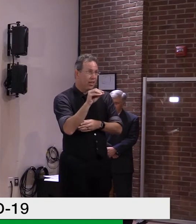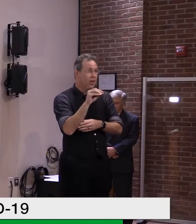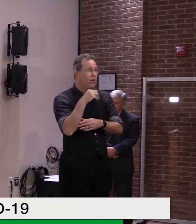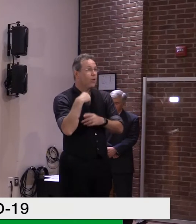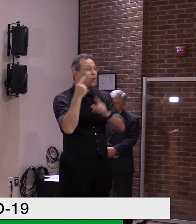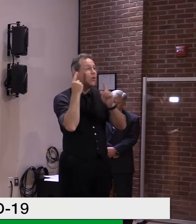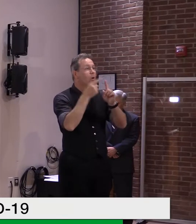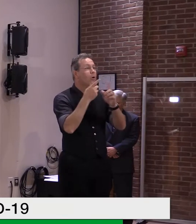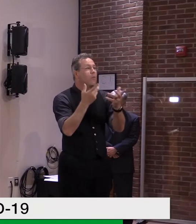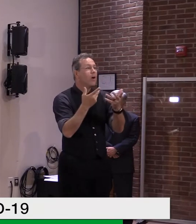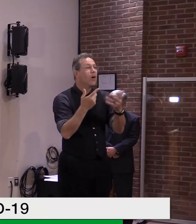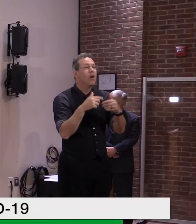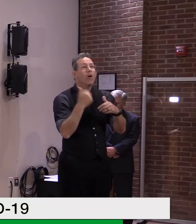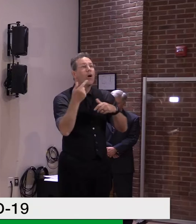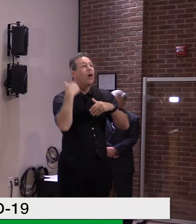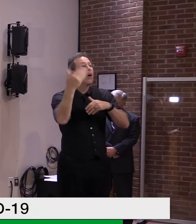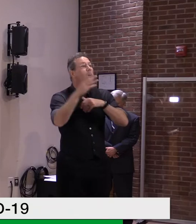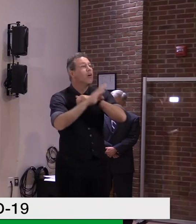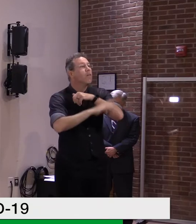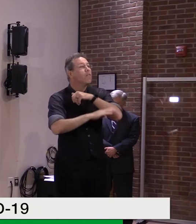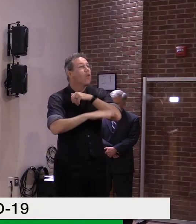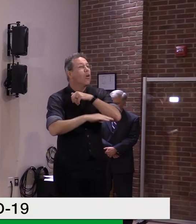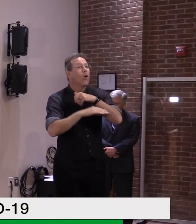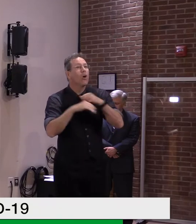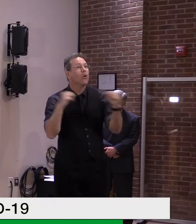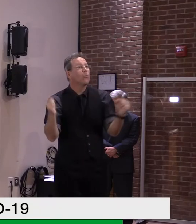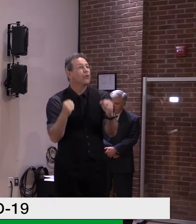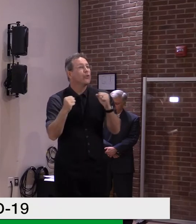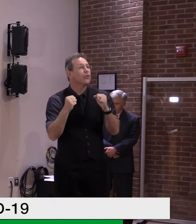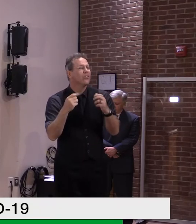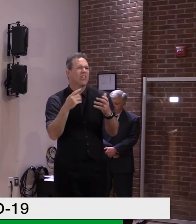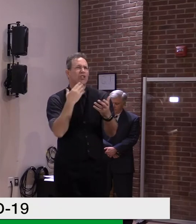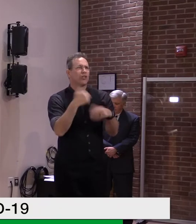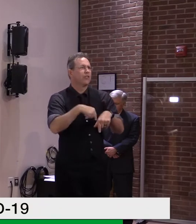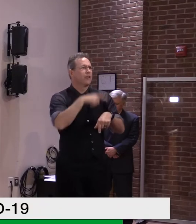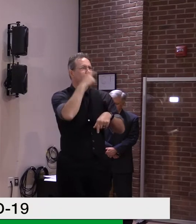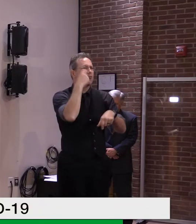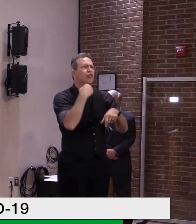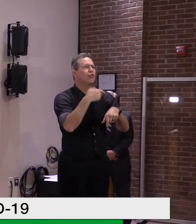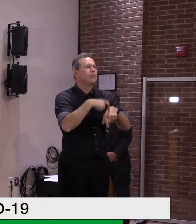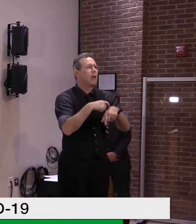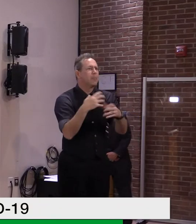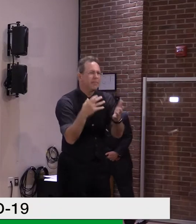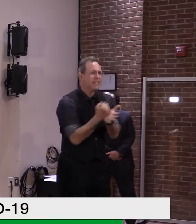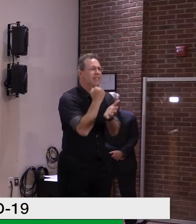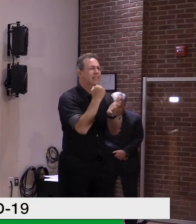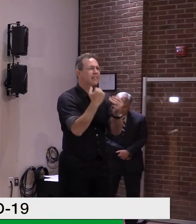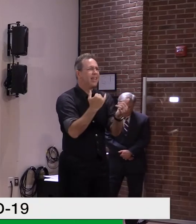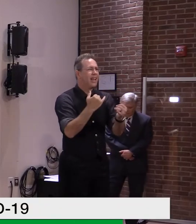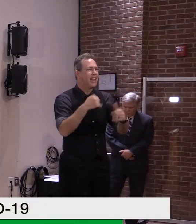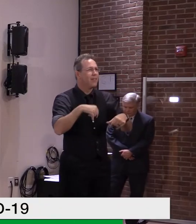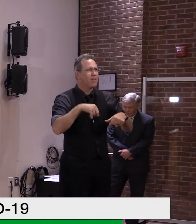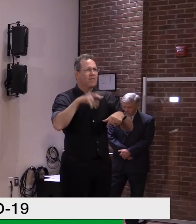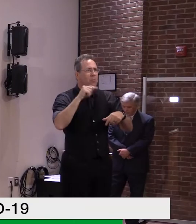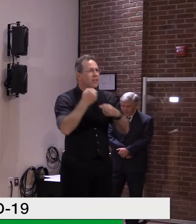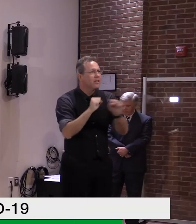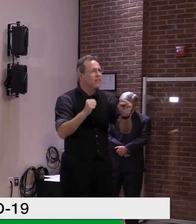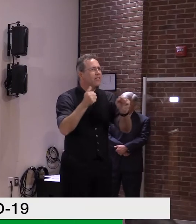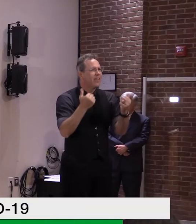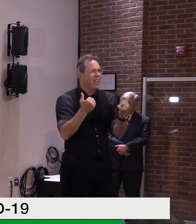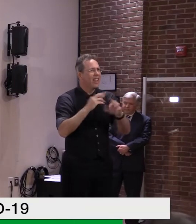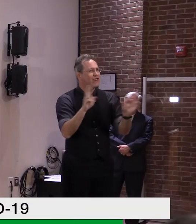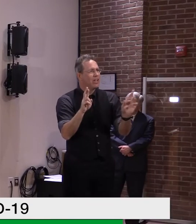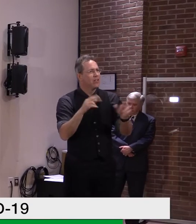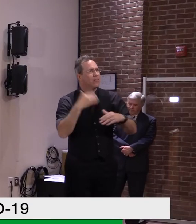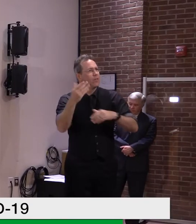making Vermont so safe now. And really being able to establish that level of safety and protection